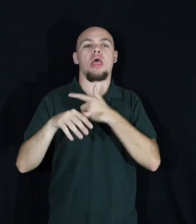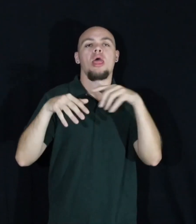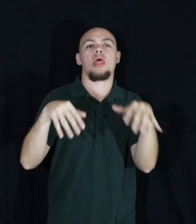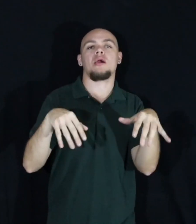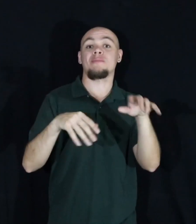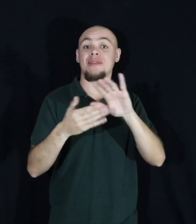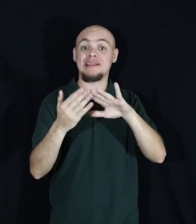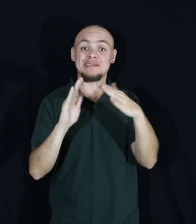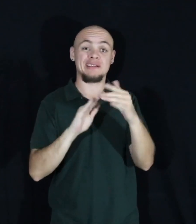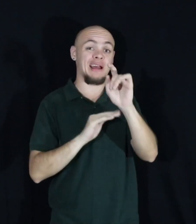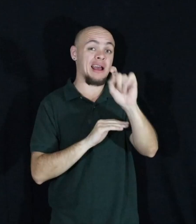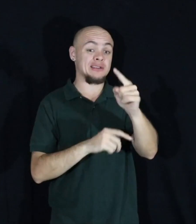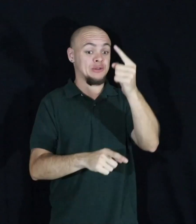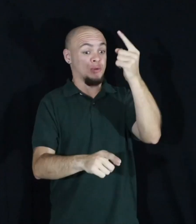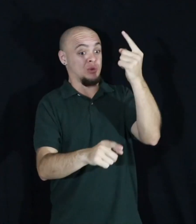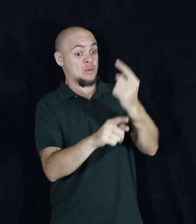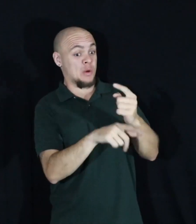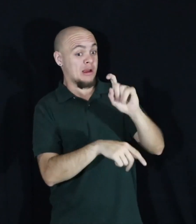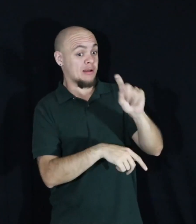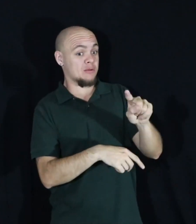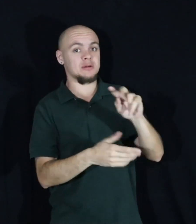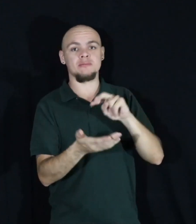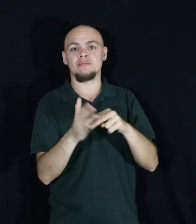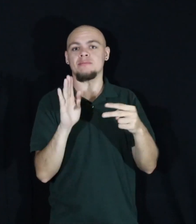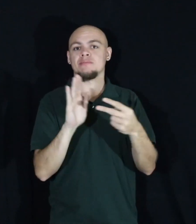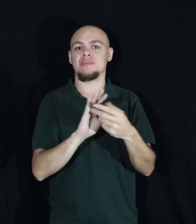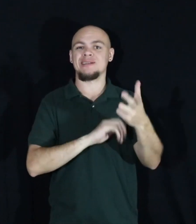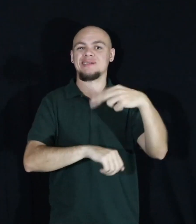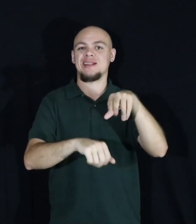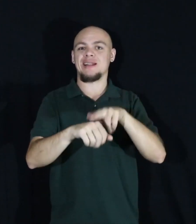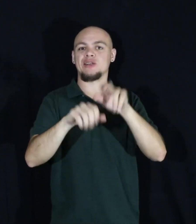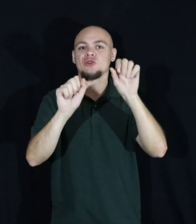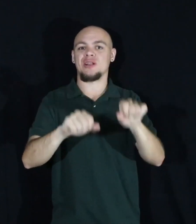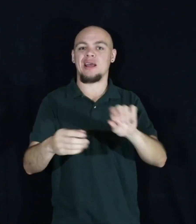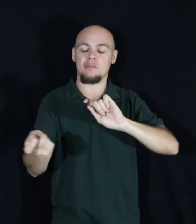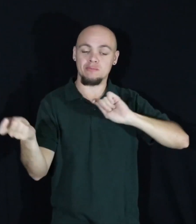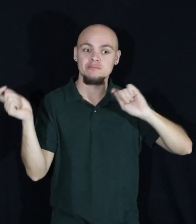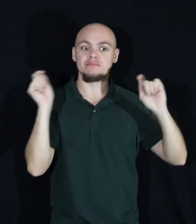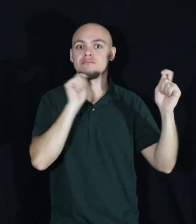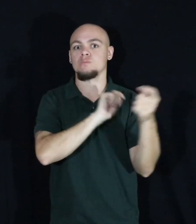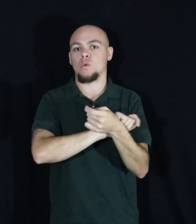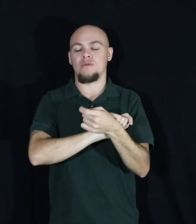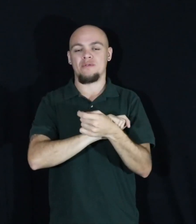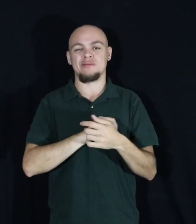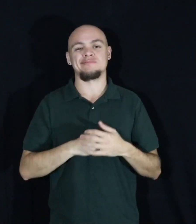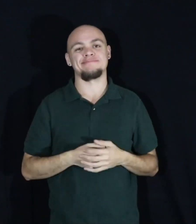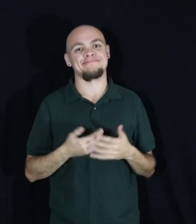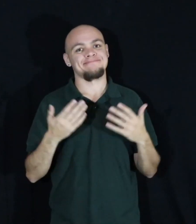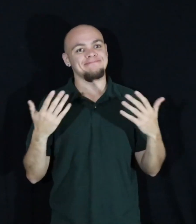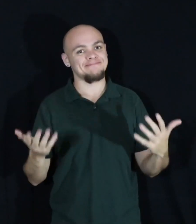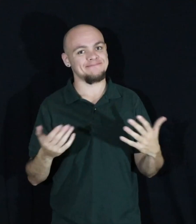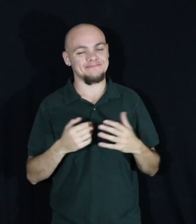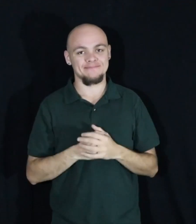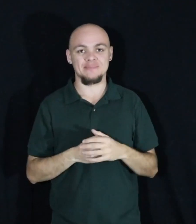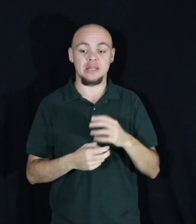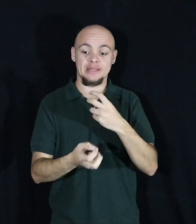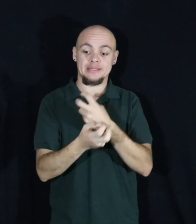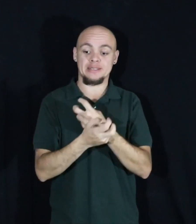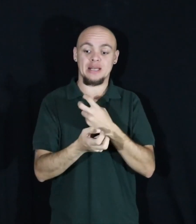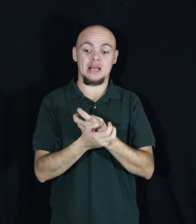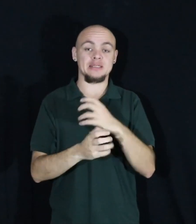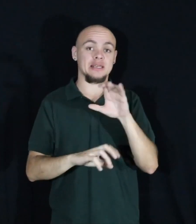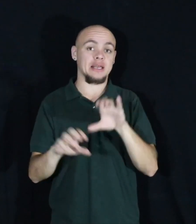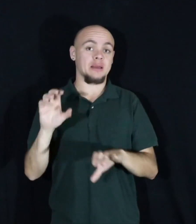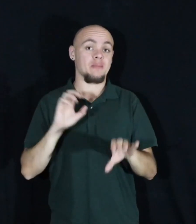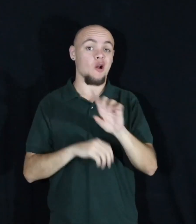right question can move a nation. But unfortunately, toxic chemicals are